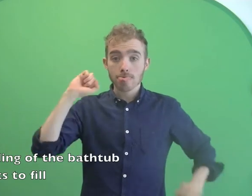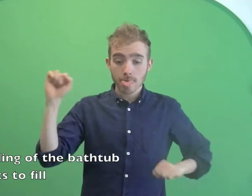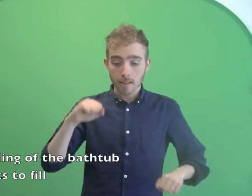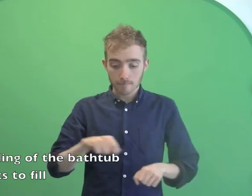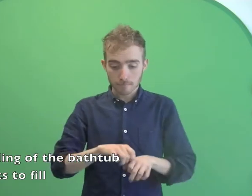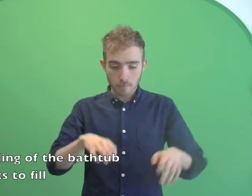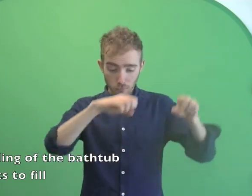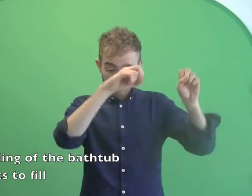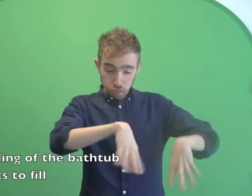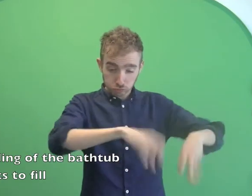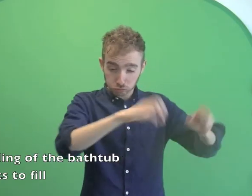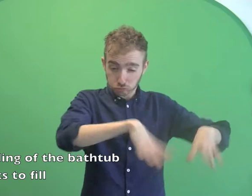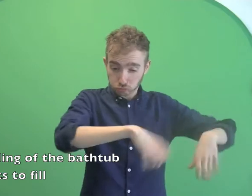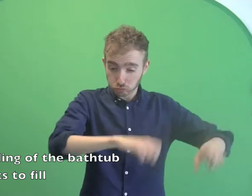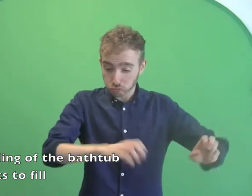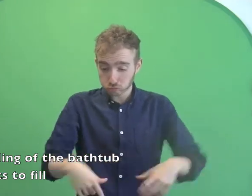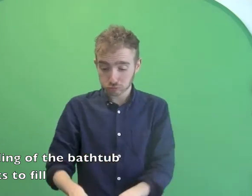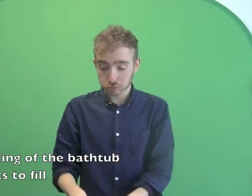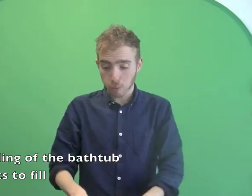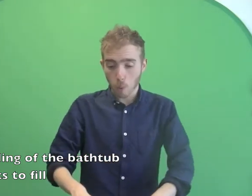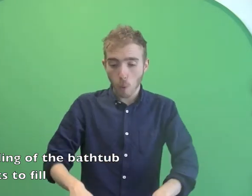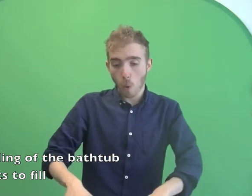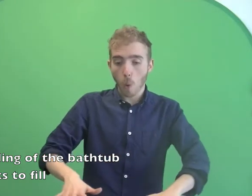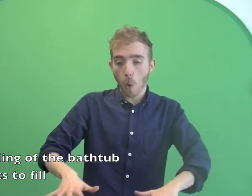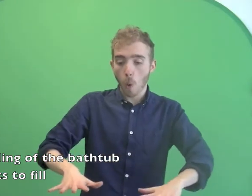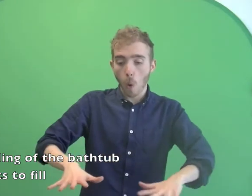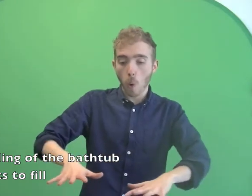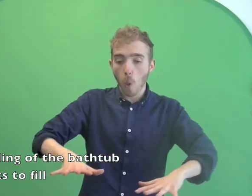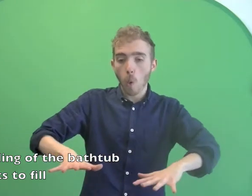The bubbling of the bathtub as it starts to fill